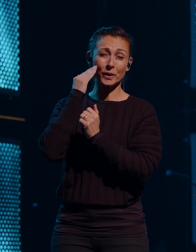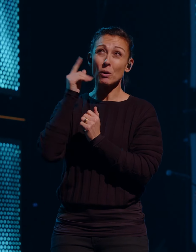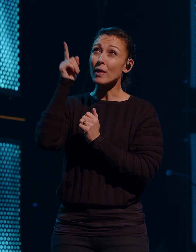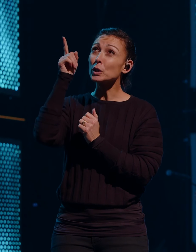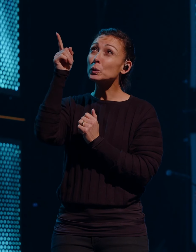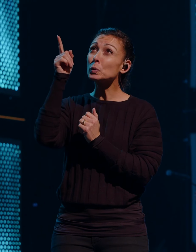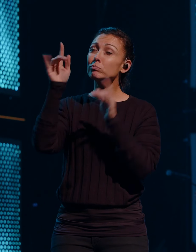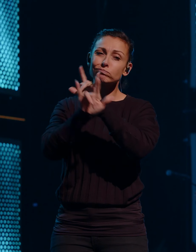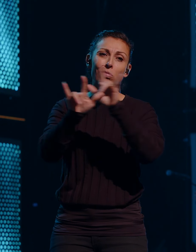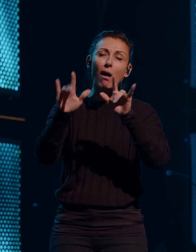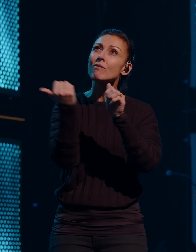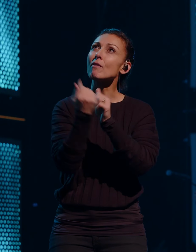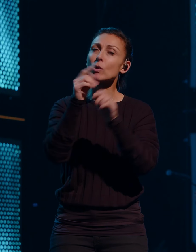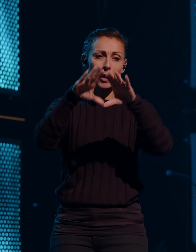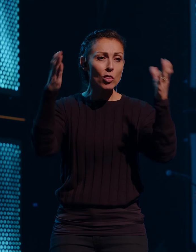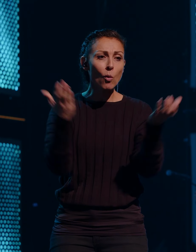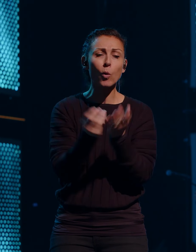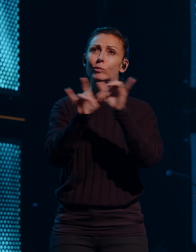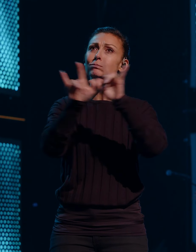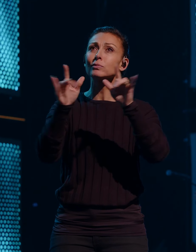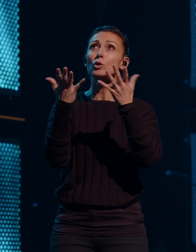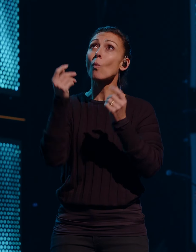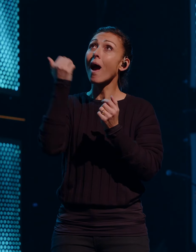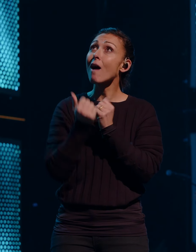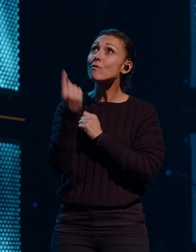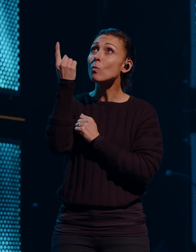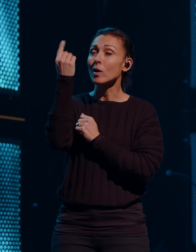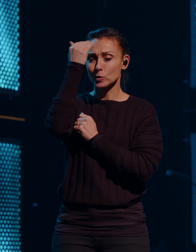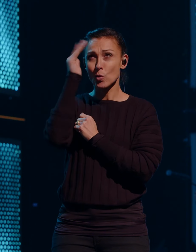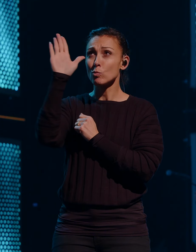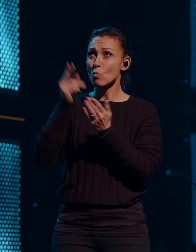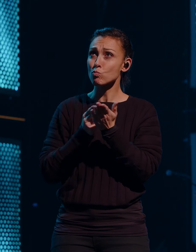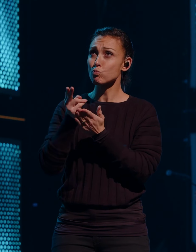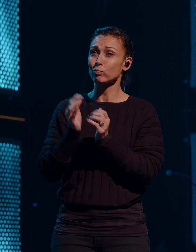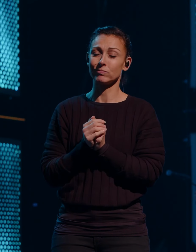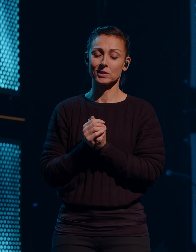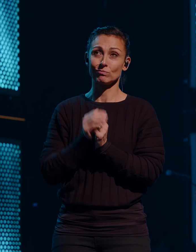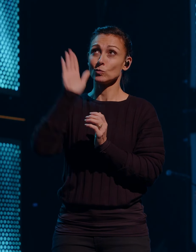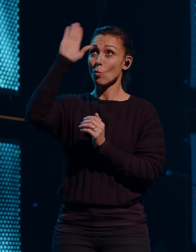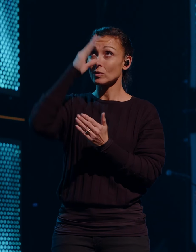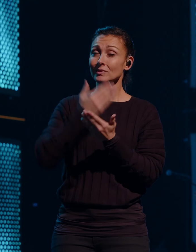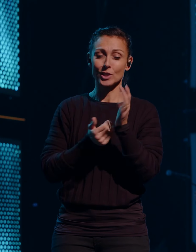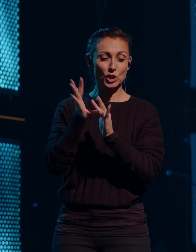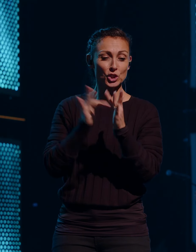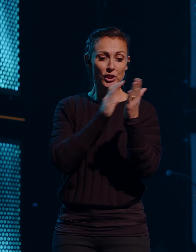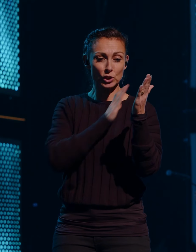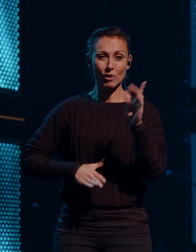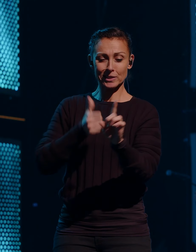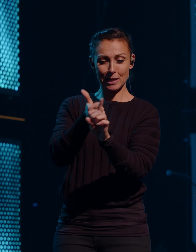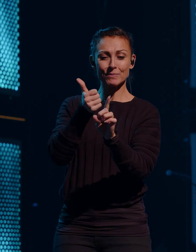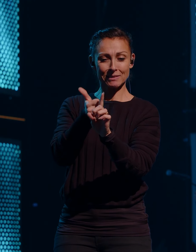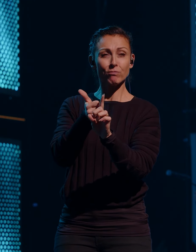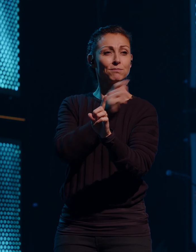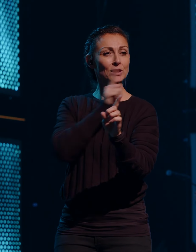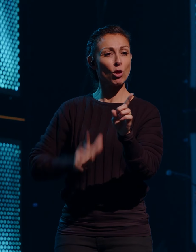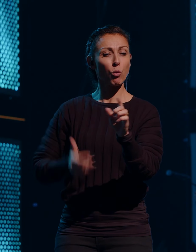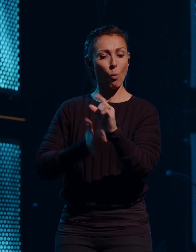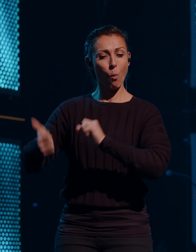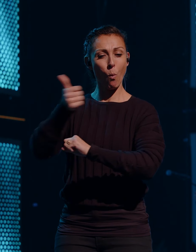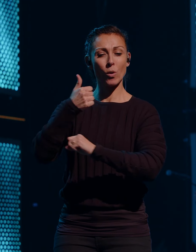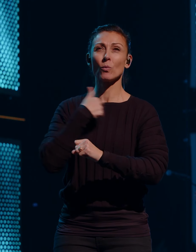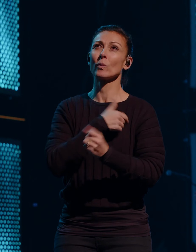person in this world, and you want all people to come to a knowledge of the truth that your son Jesus Christ is Lord. God, give us a heart like